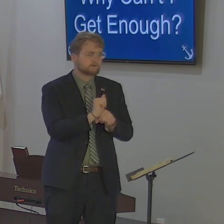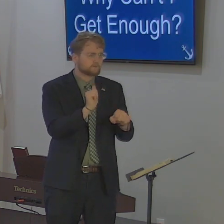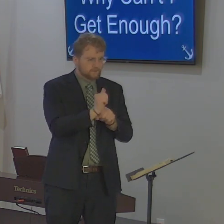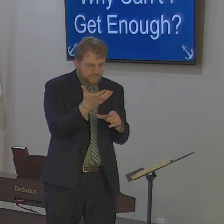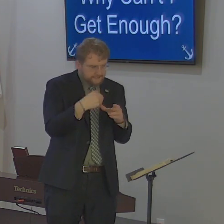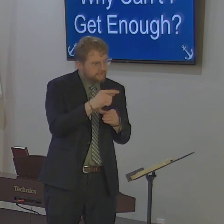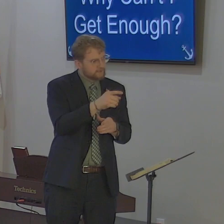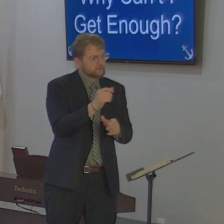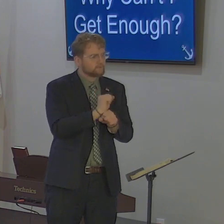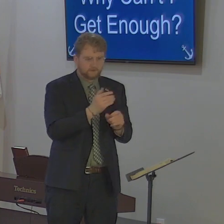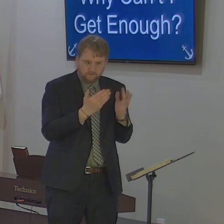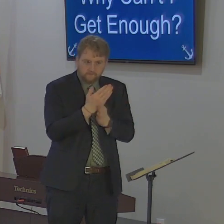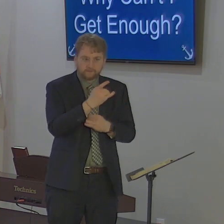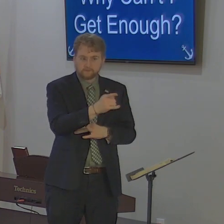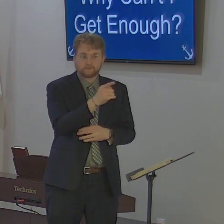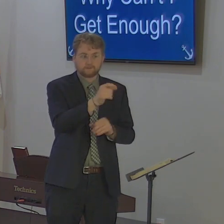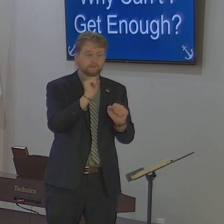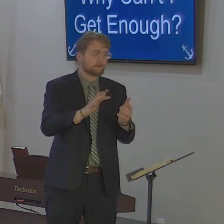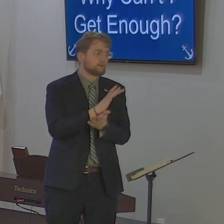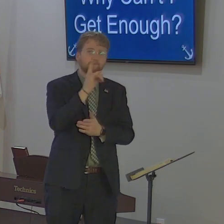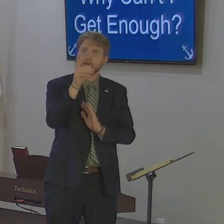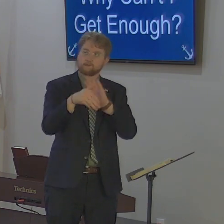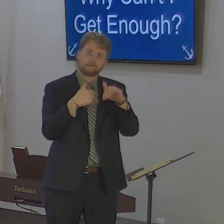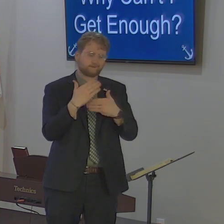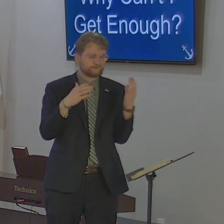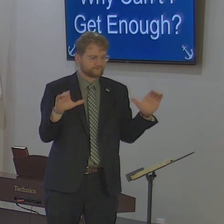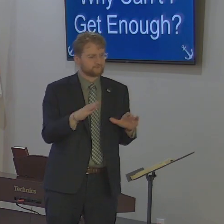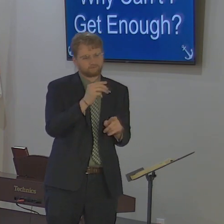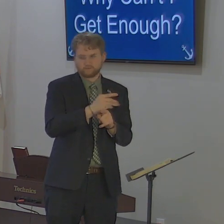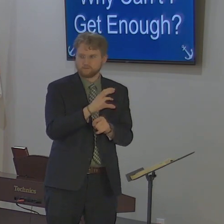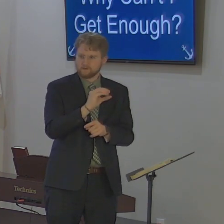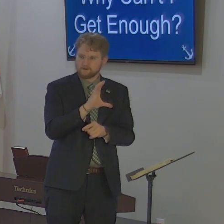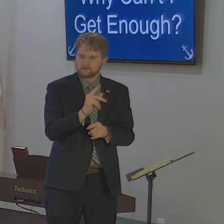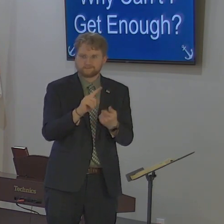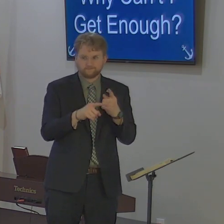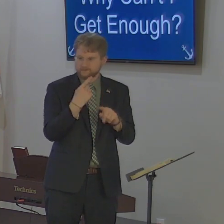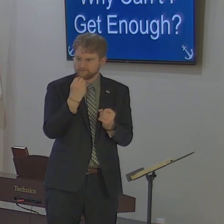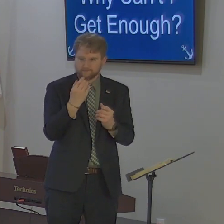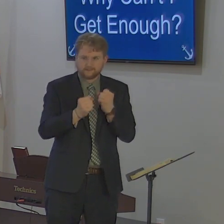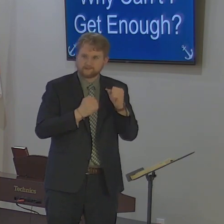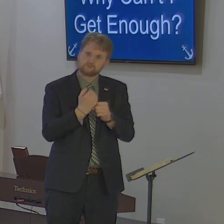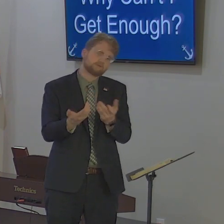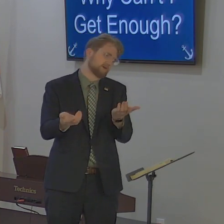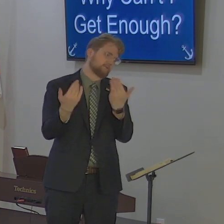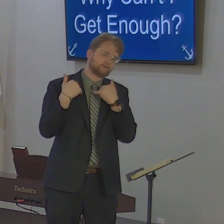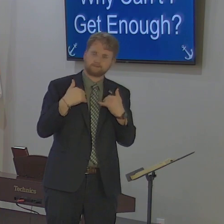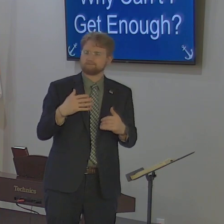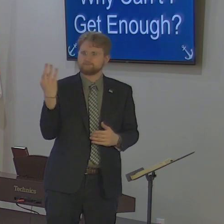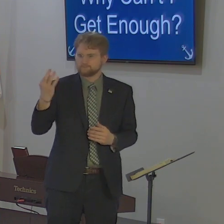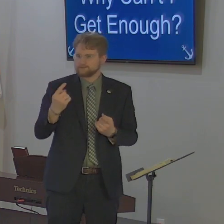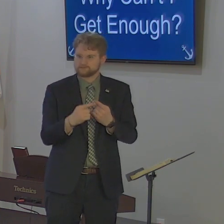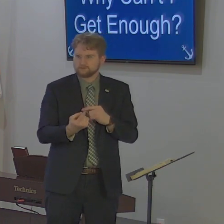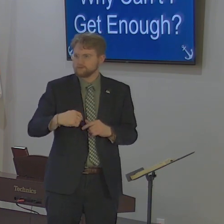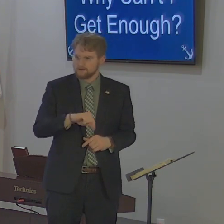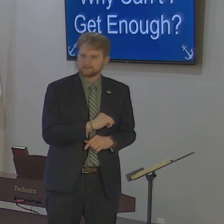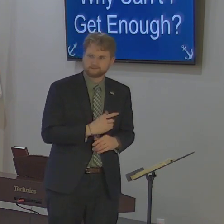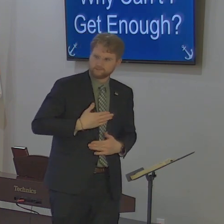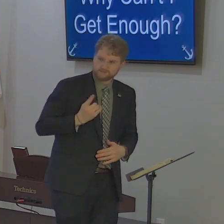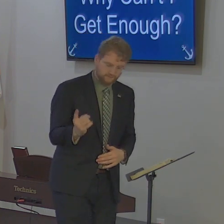glorify him in all that which you do. Brother Woodcock's been a friend for years. Come on up here and have at it. We appreciate you,